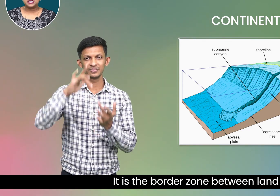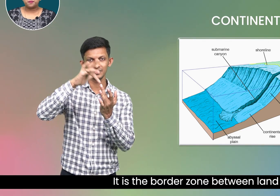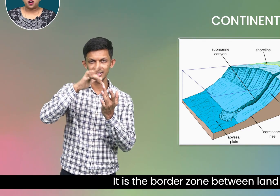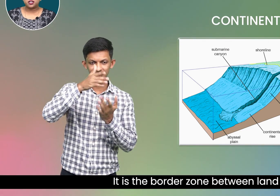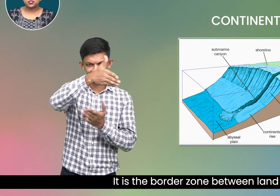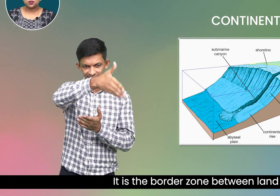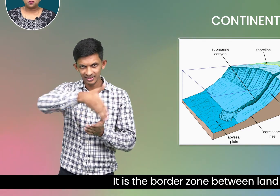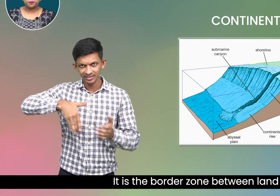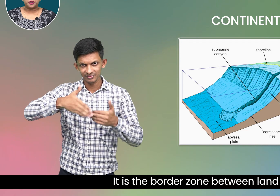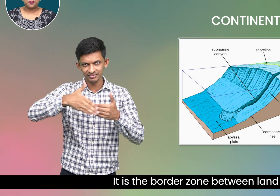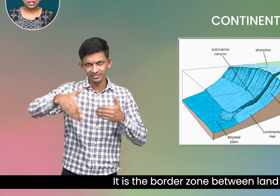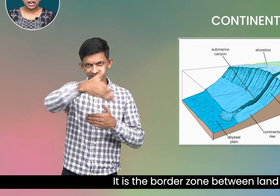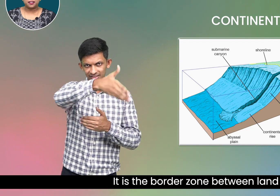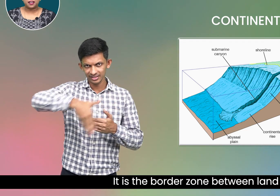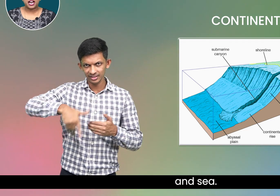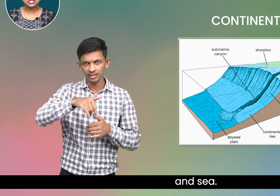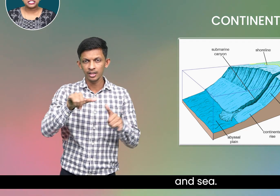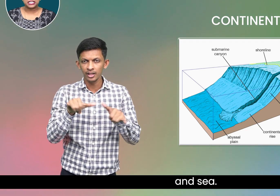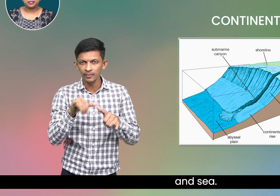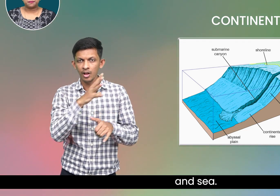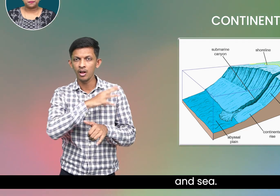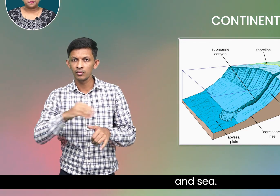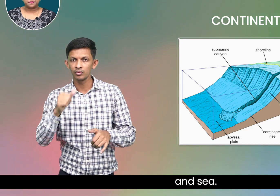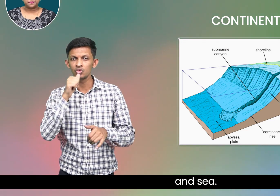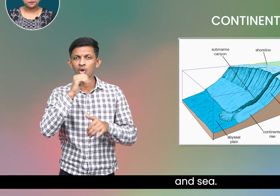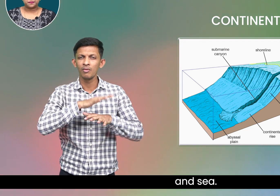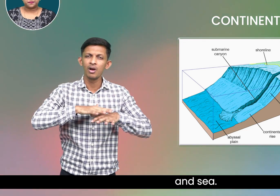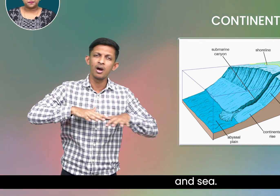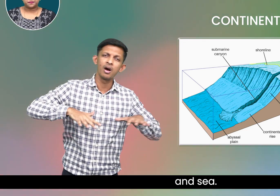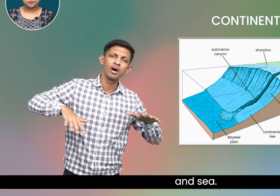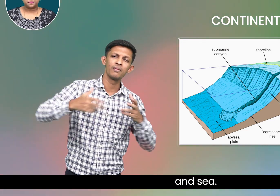It is the border zone between land and sea.